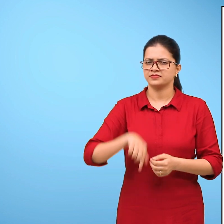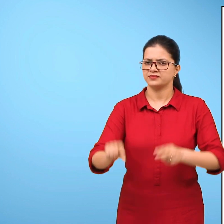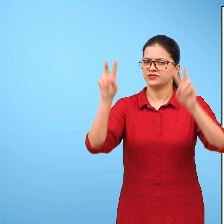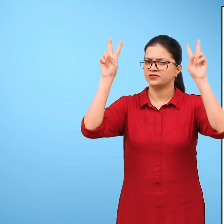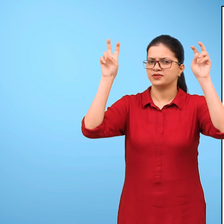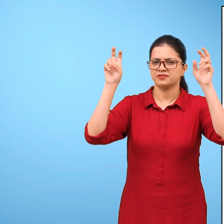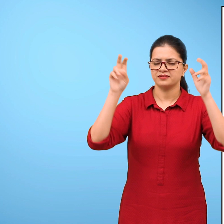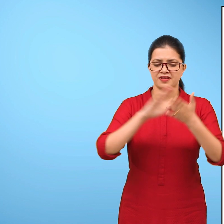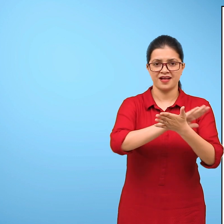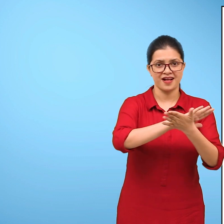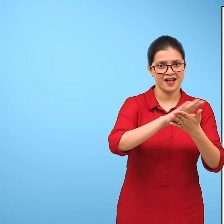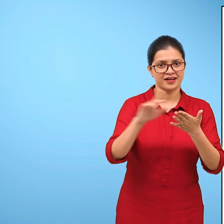Hinge joints.